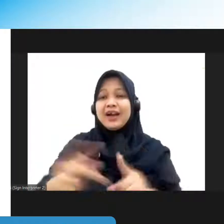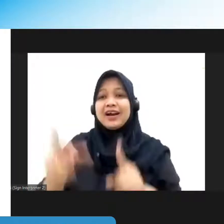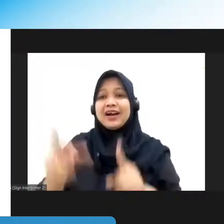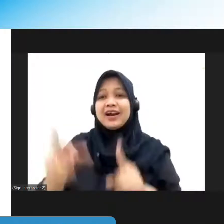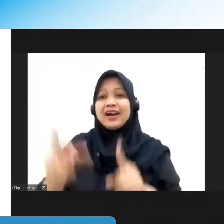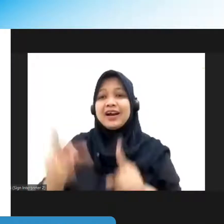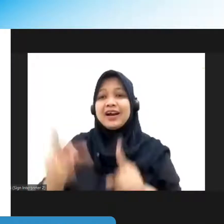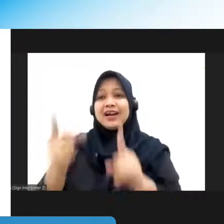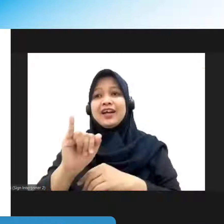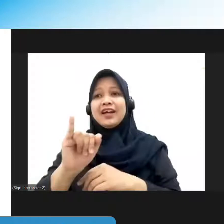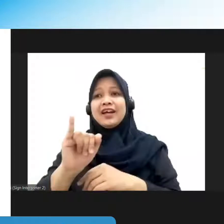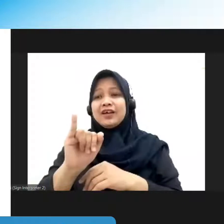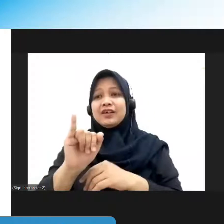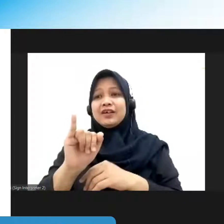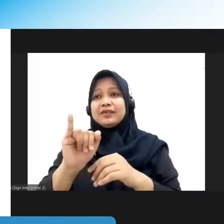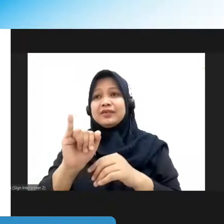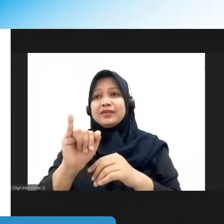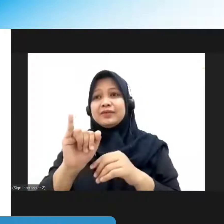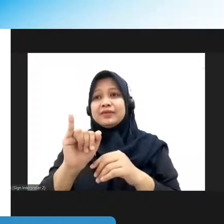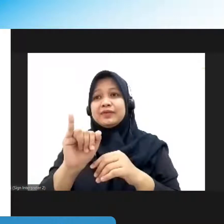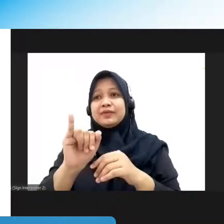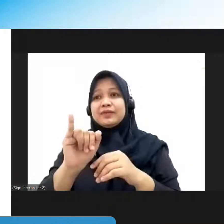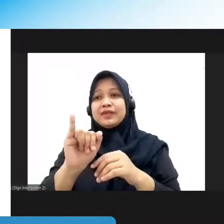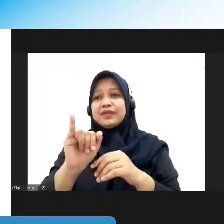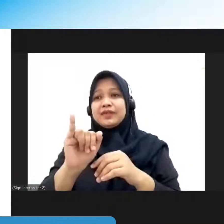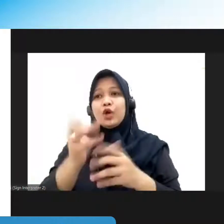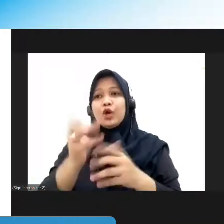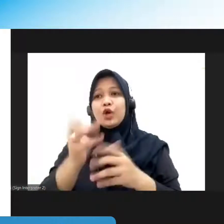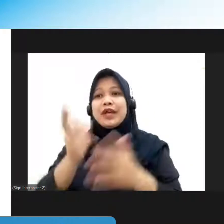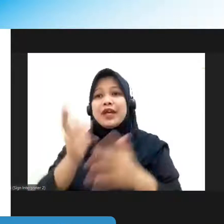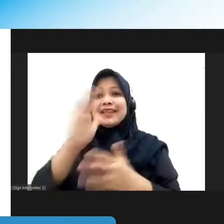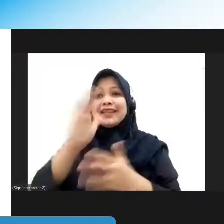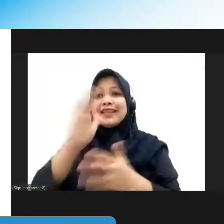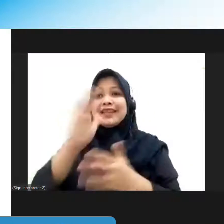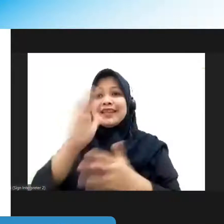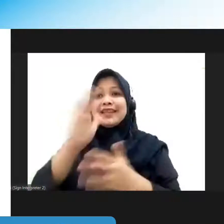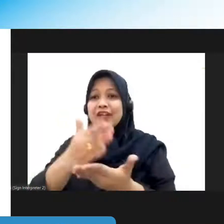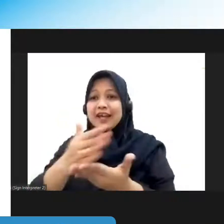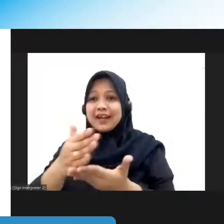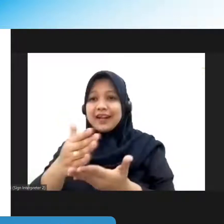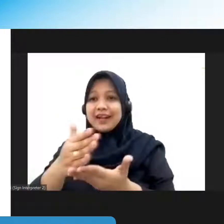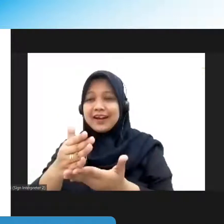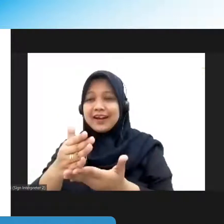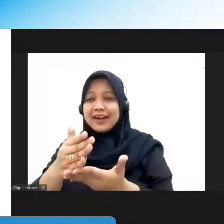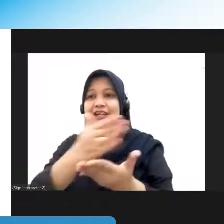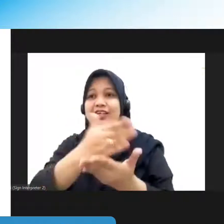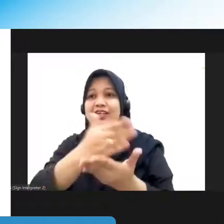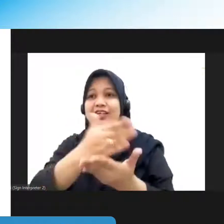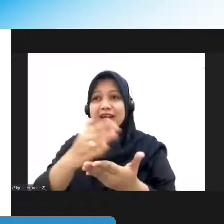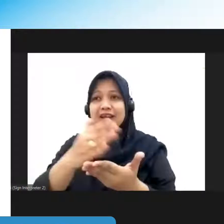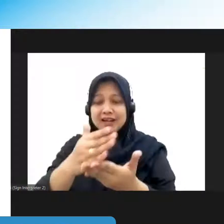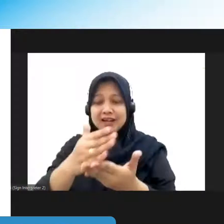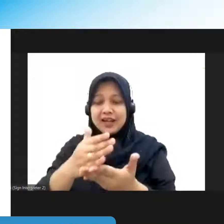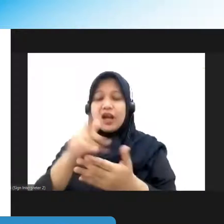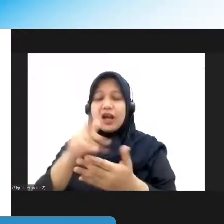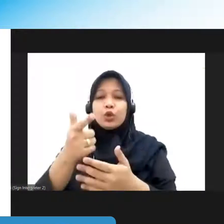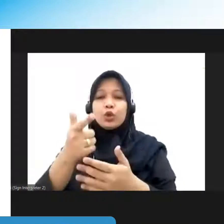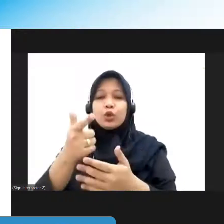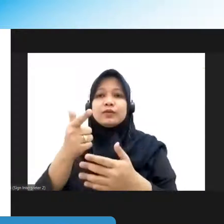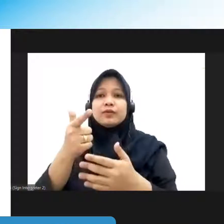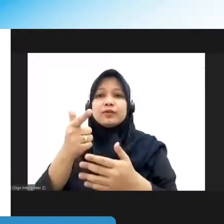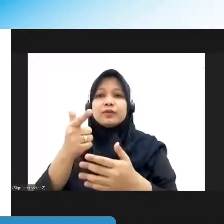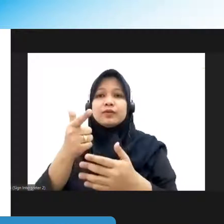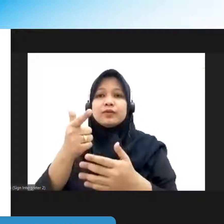share with us some recommendation on how we can collectively address risks posed by multiple hazards as